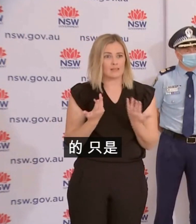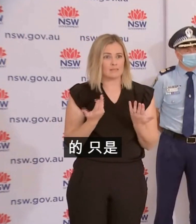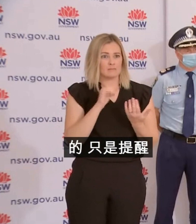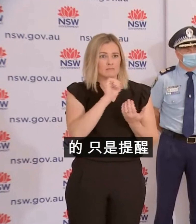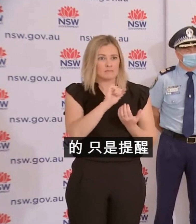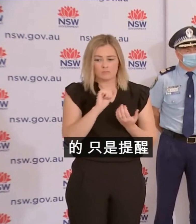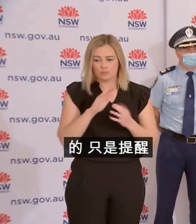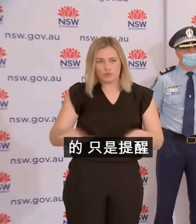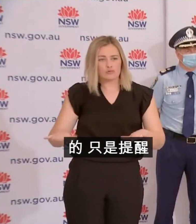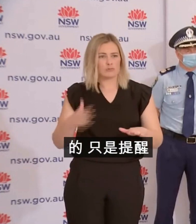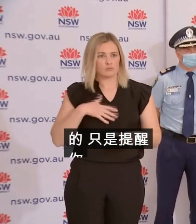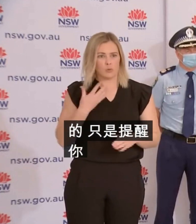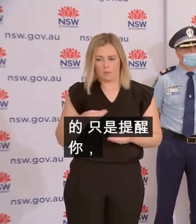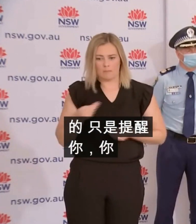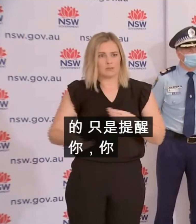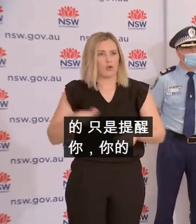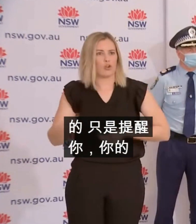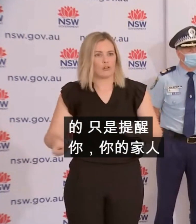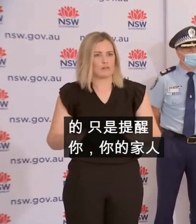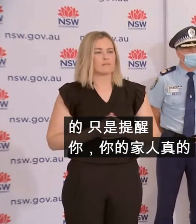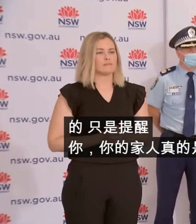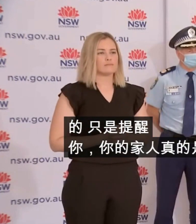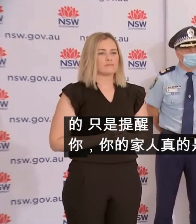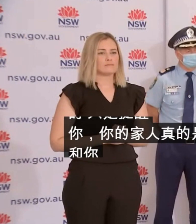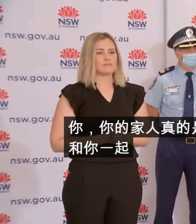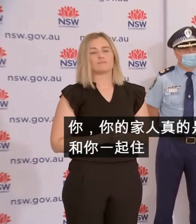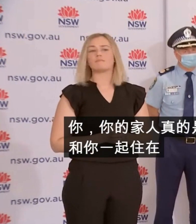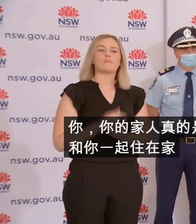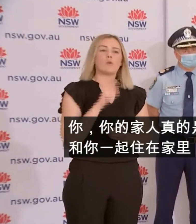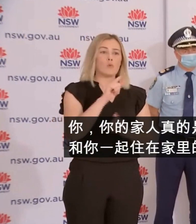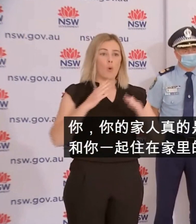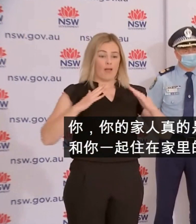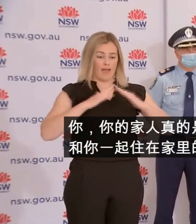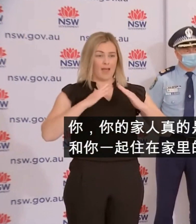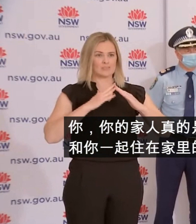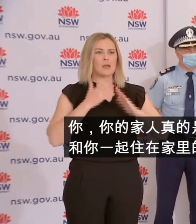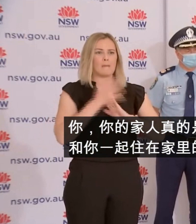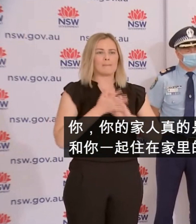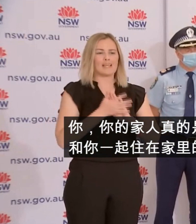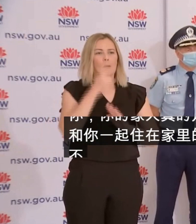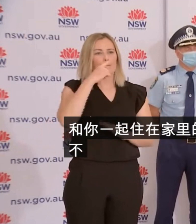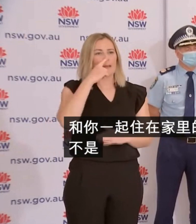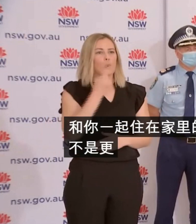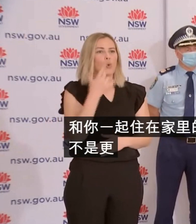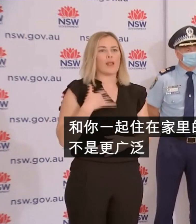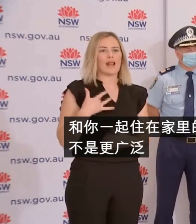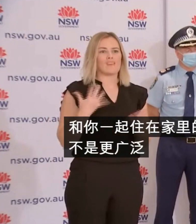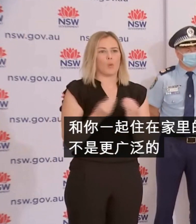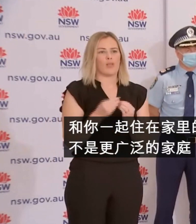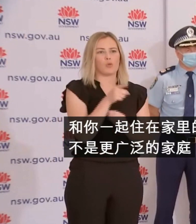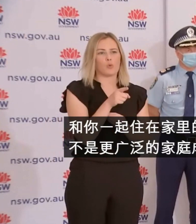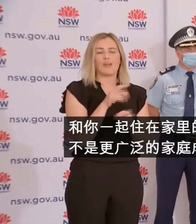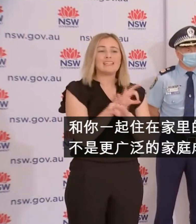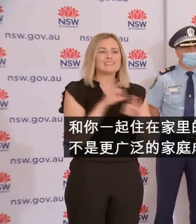just a reminder that your household really is those people who live at home with you, not broader